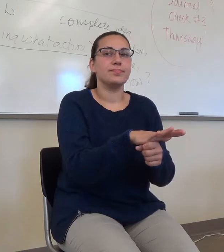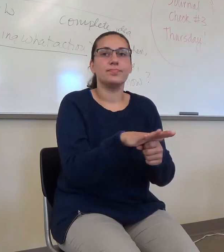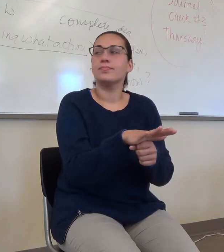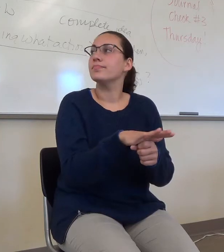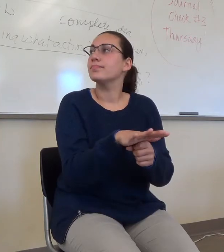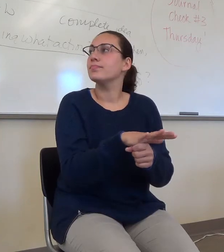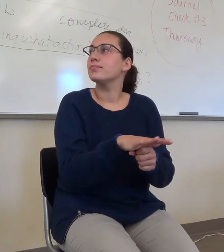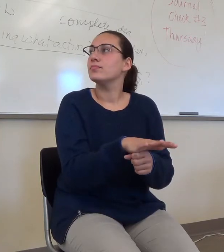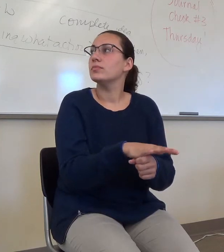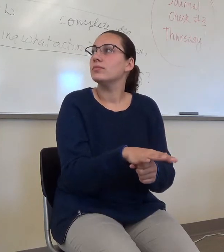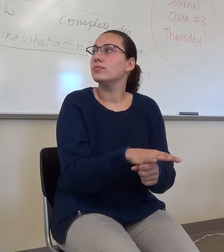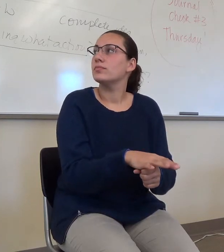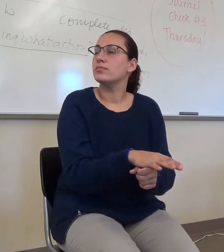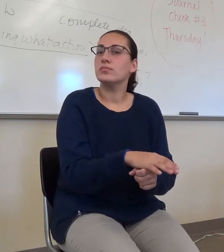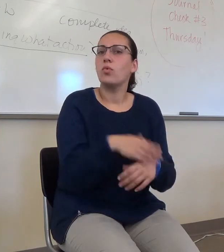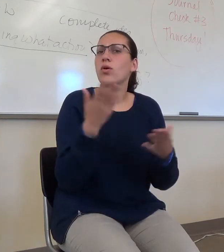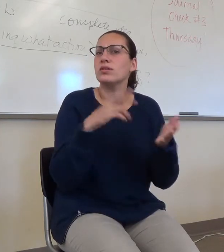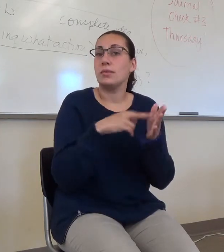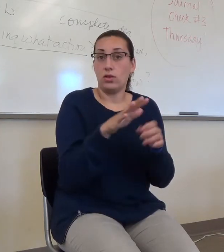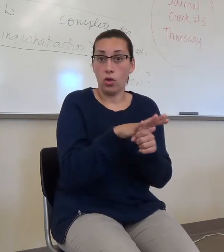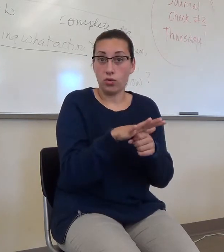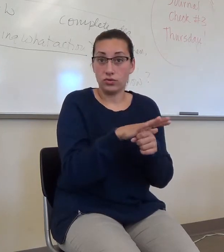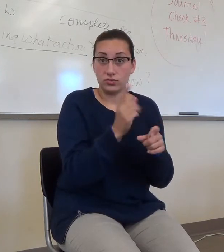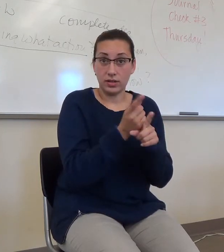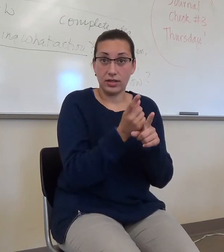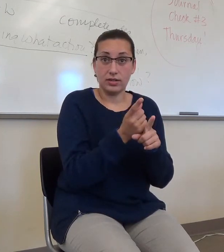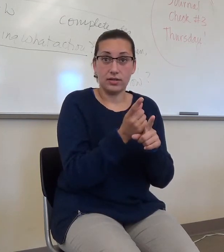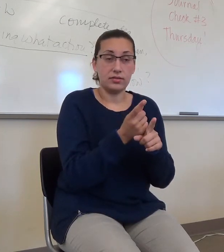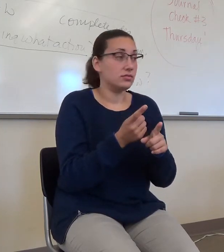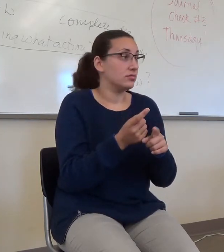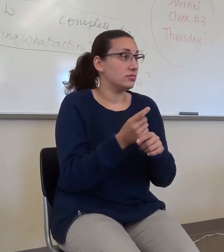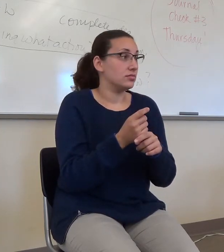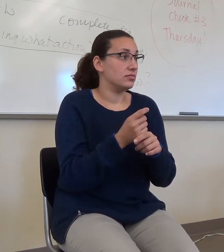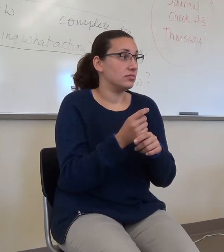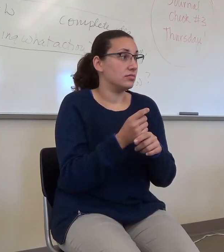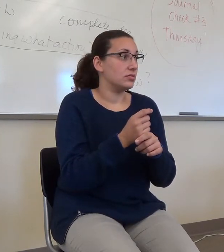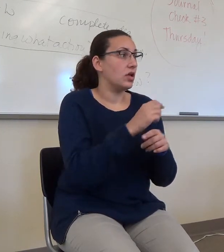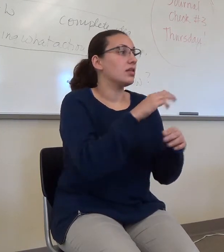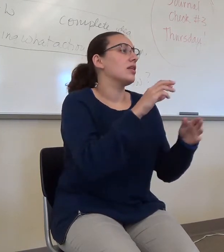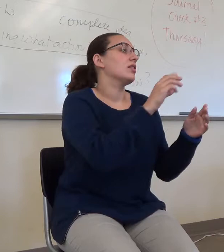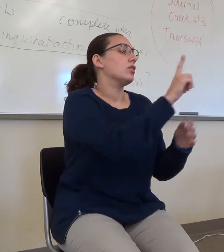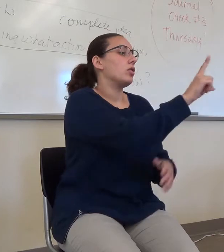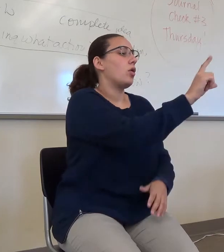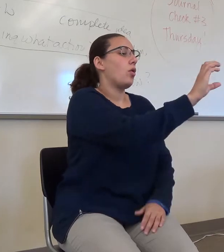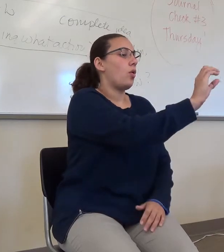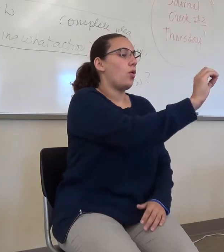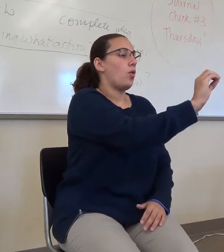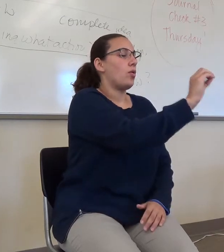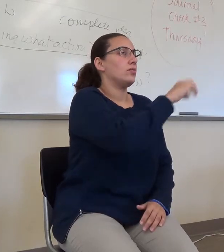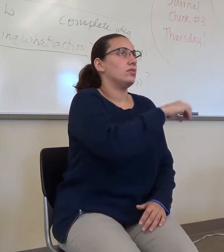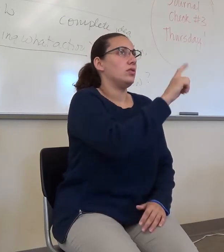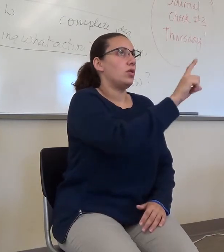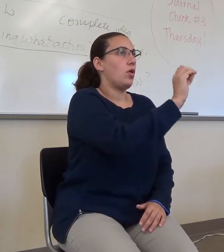These localities. So Dade County is a county, Florida's a